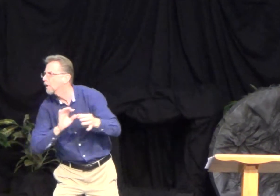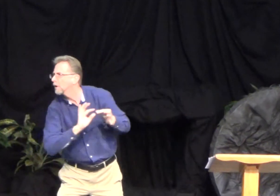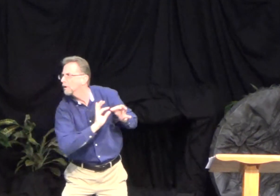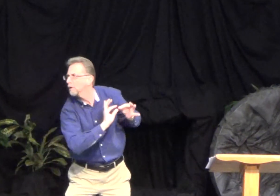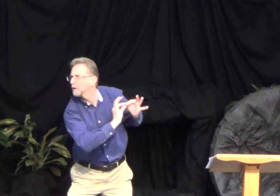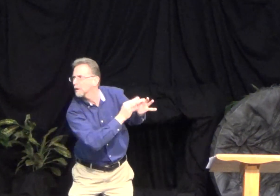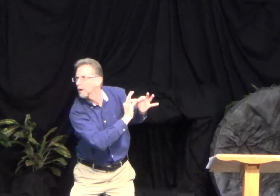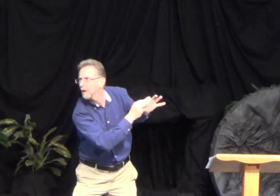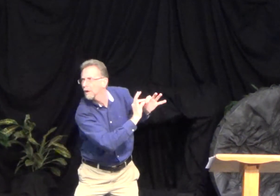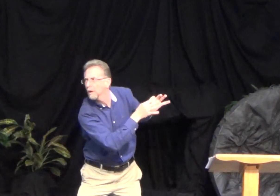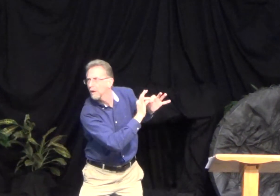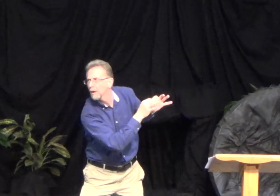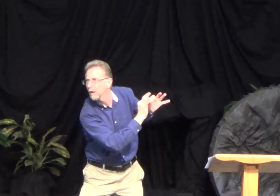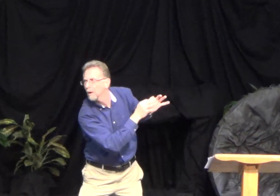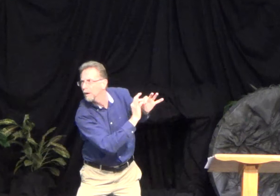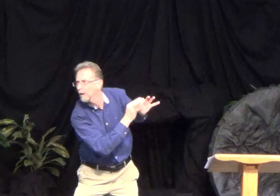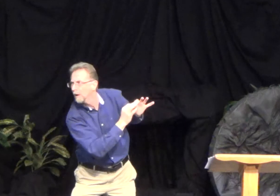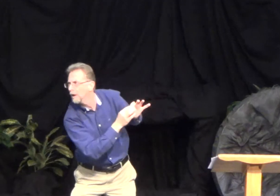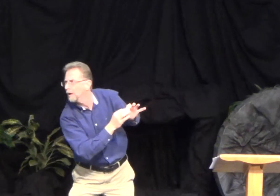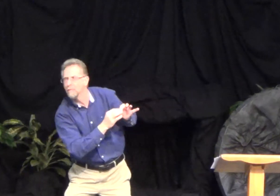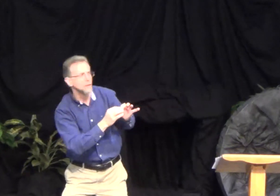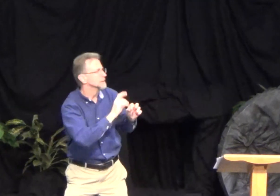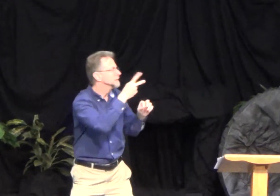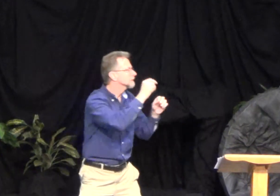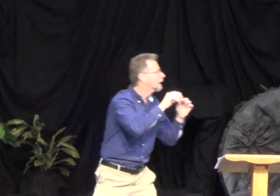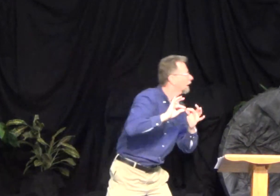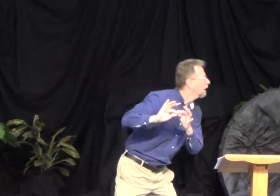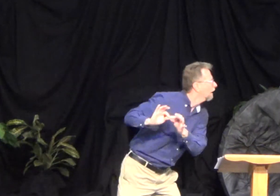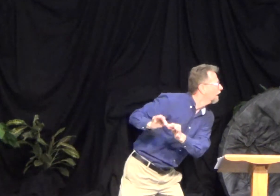You see, in other churches, there's an interpreter.